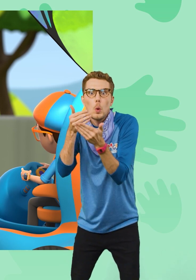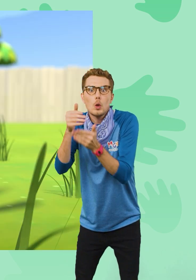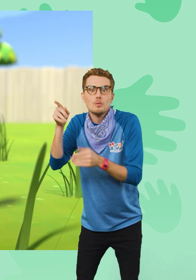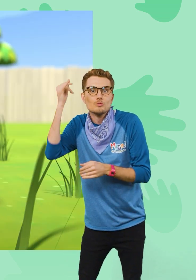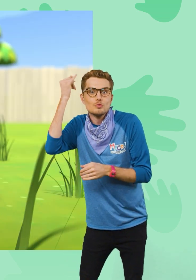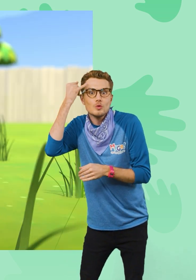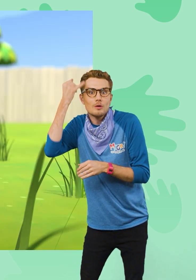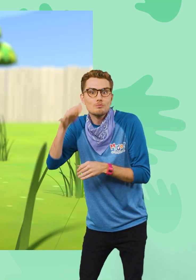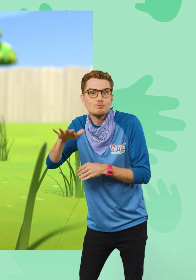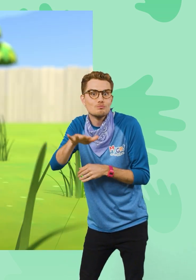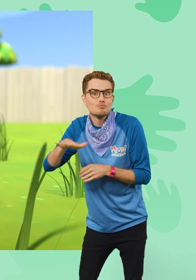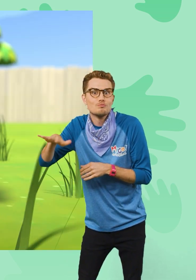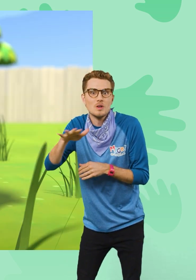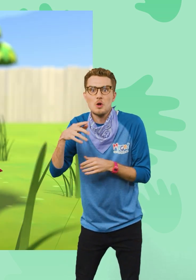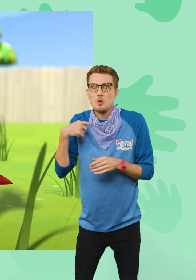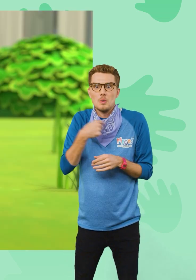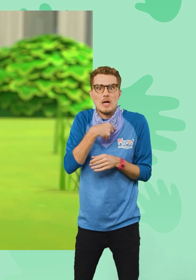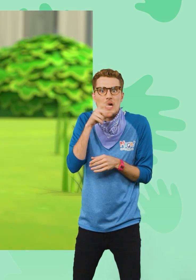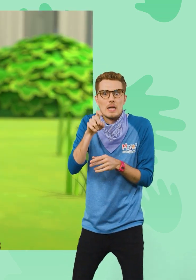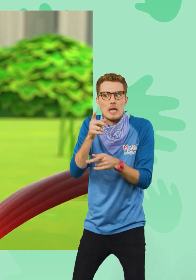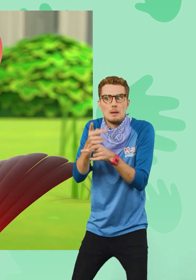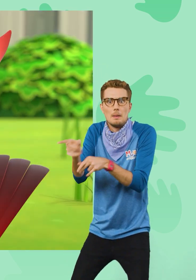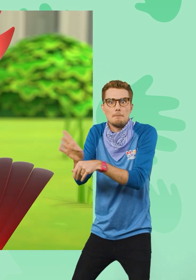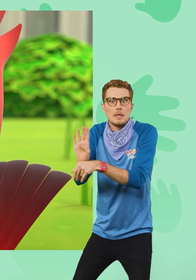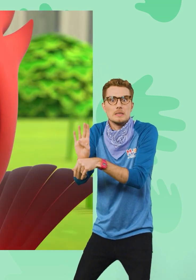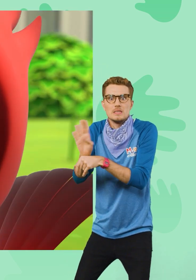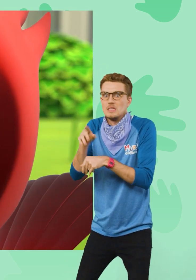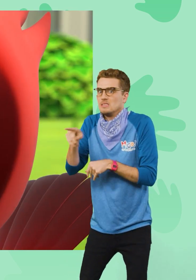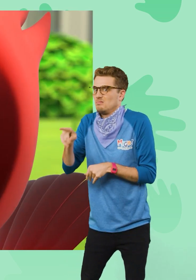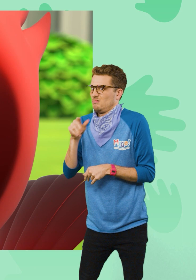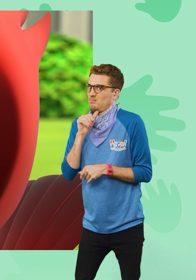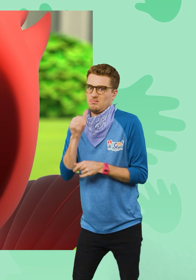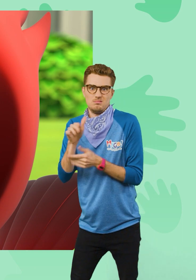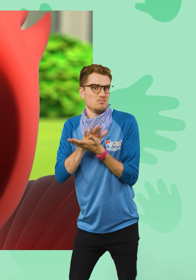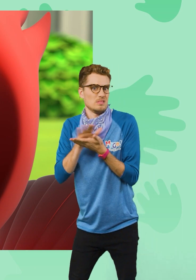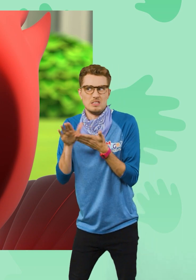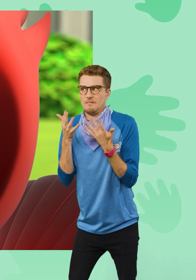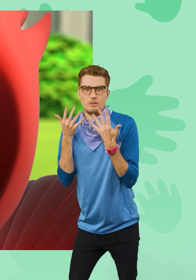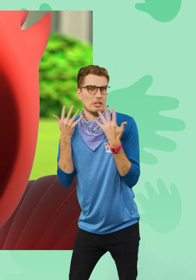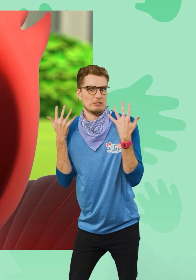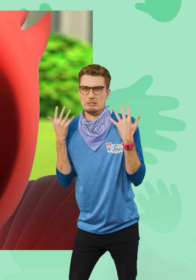Jake's place, so we'll need to keep him busy. Very unfriendly.